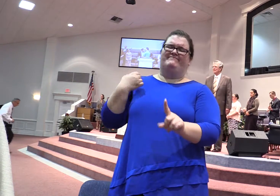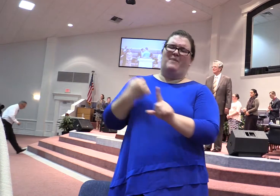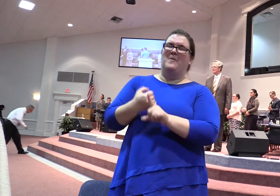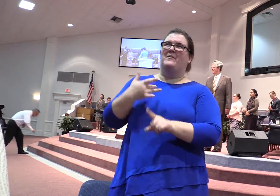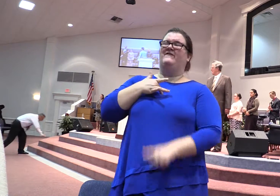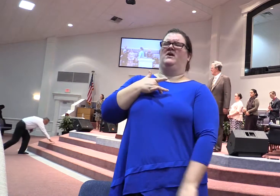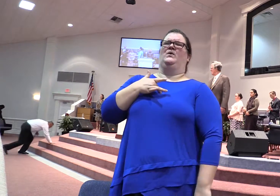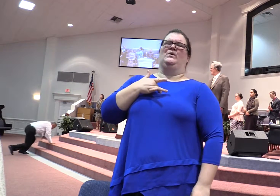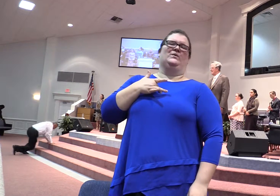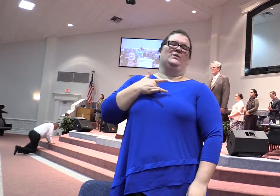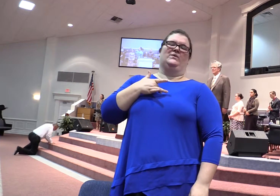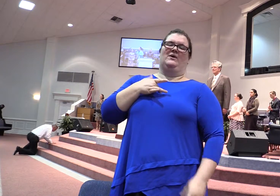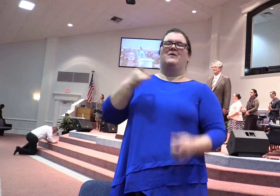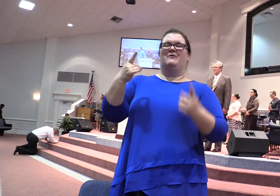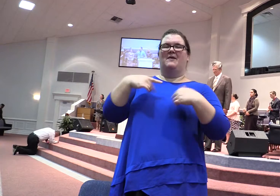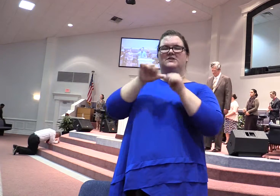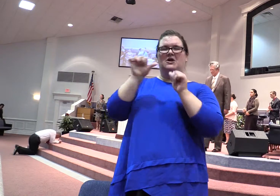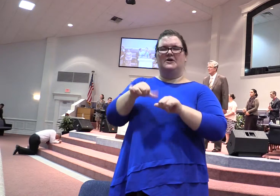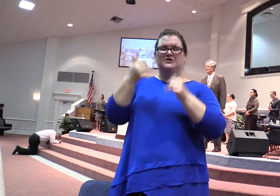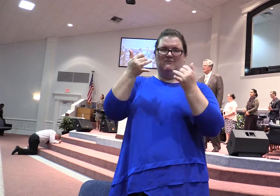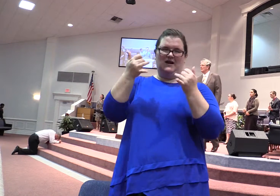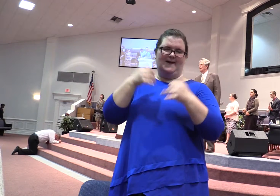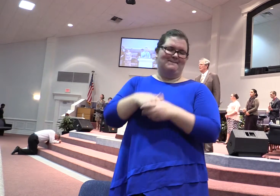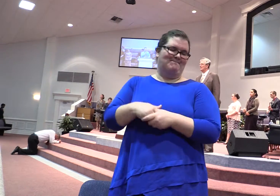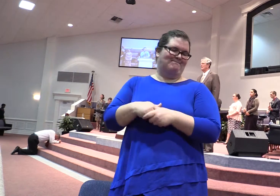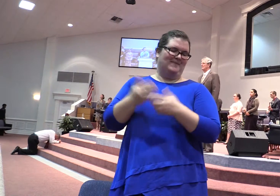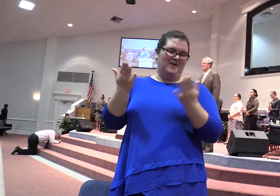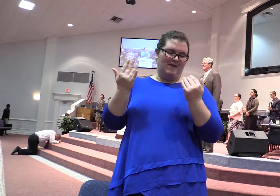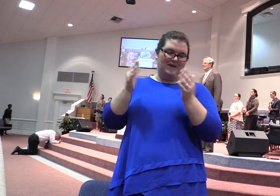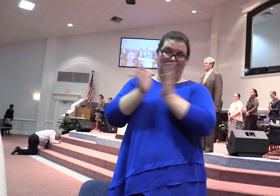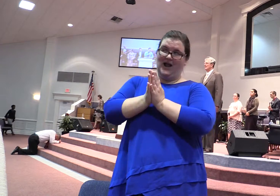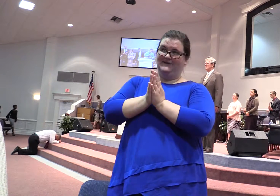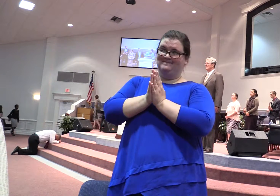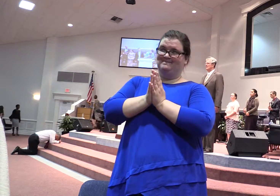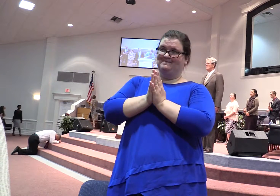Hallelujah. Would you come to the altar right now? Come on, let's pray. Let's make a